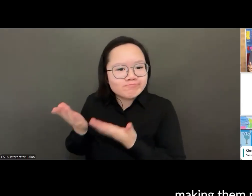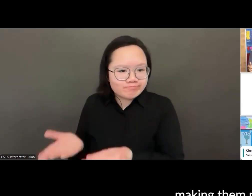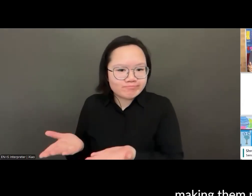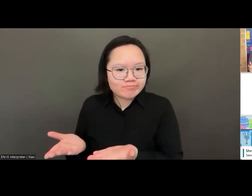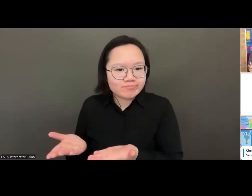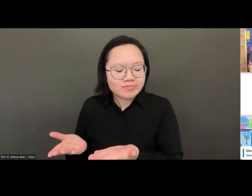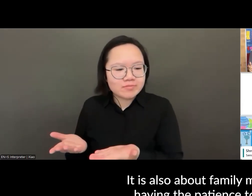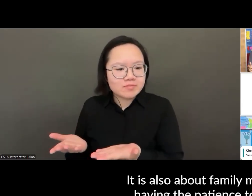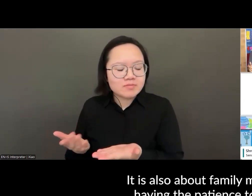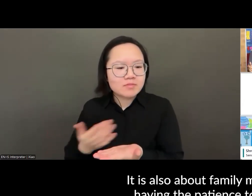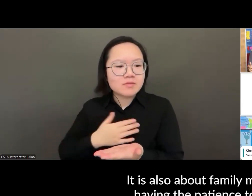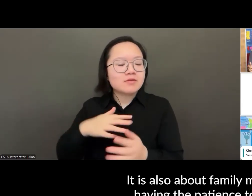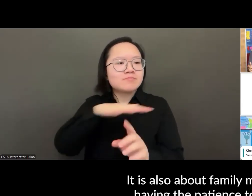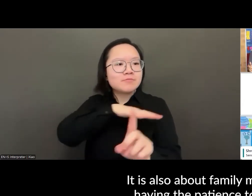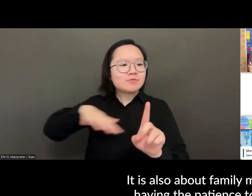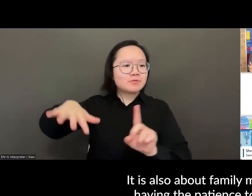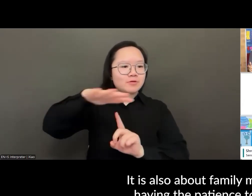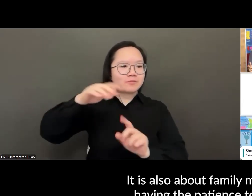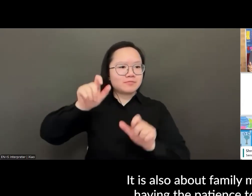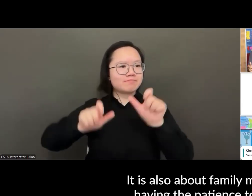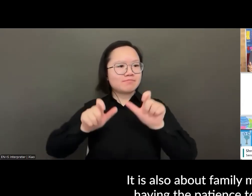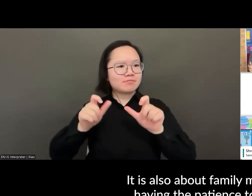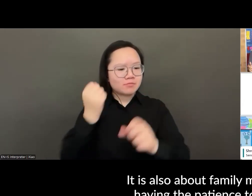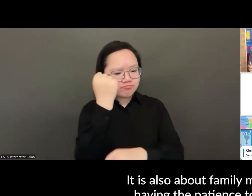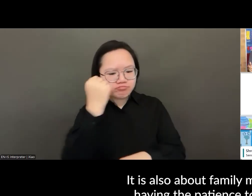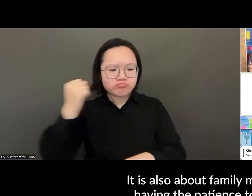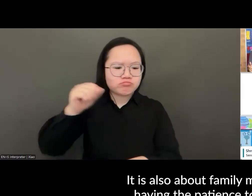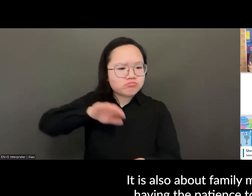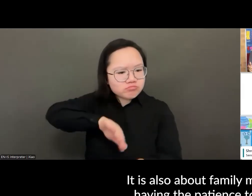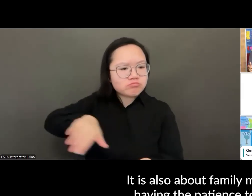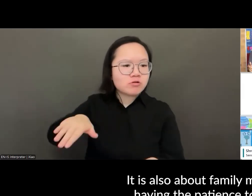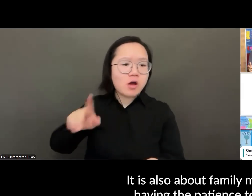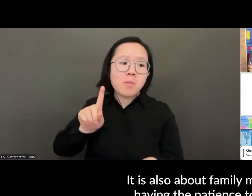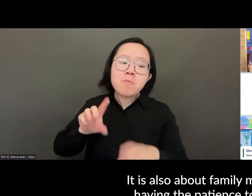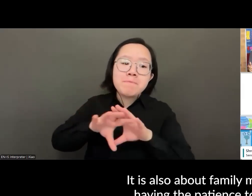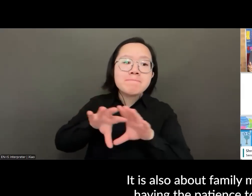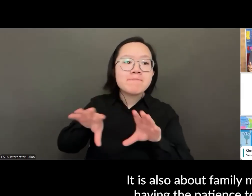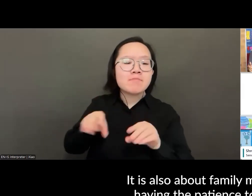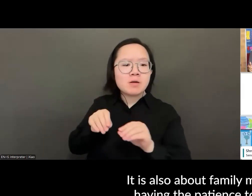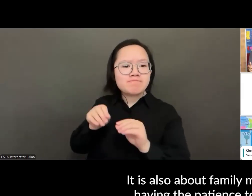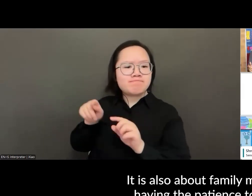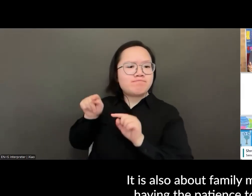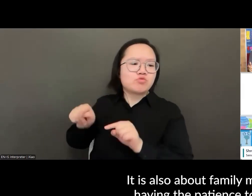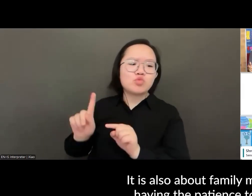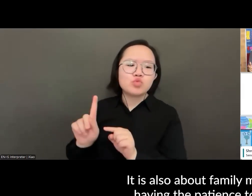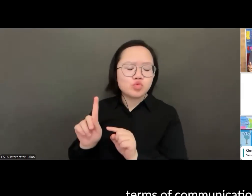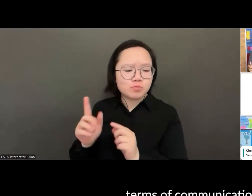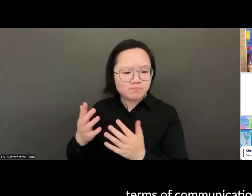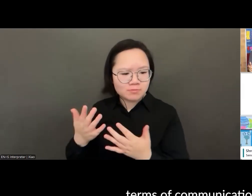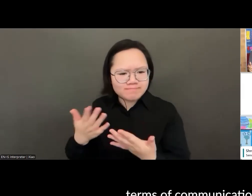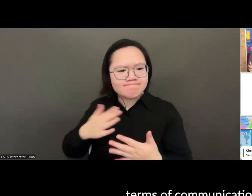them neglected. It is also about family members not being having the patience